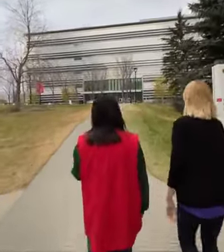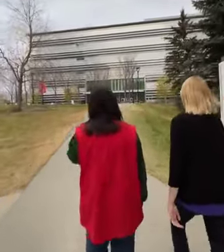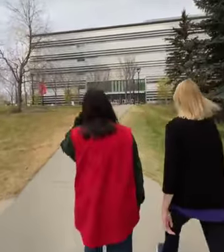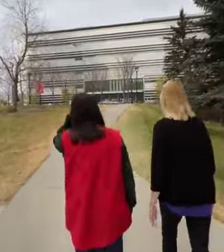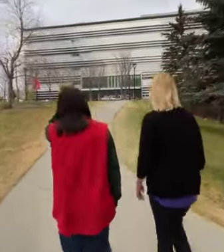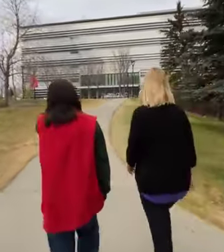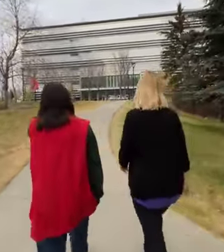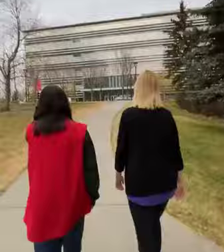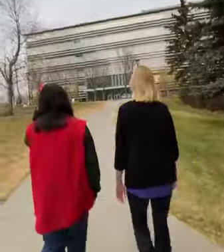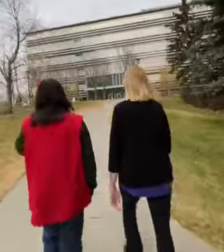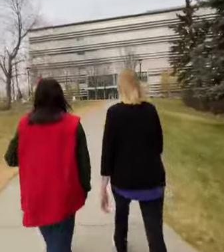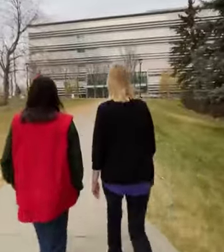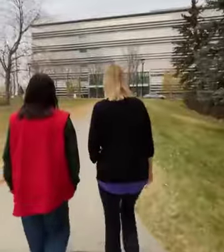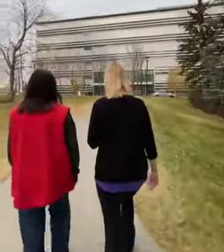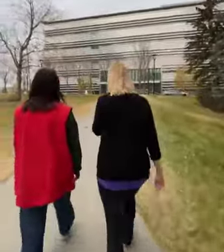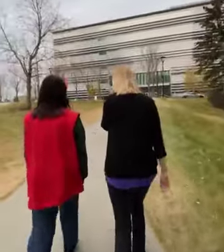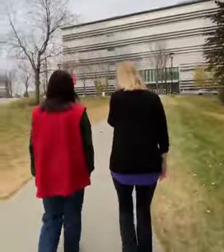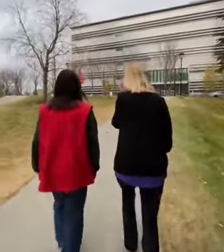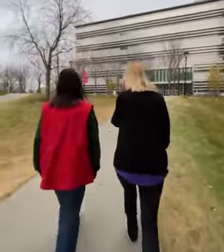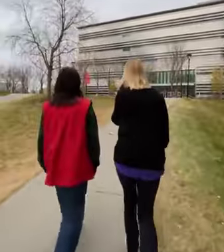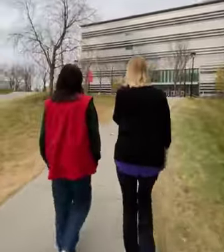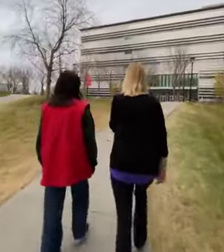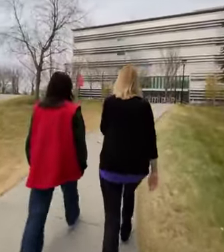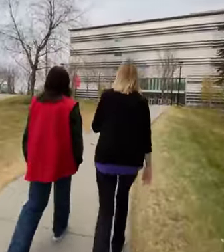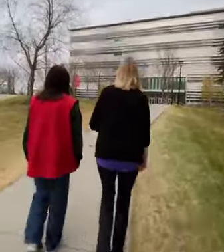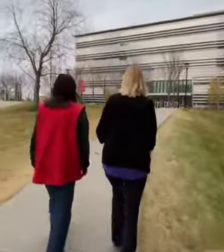one's very long. That one's very long.